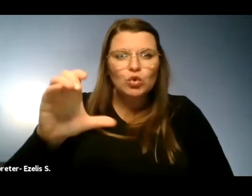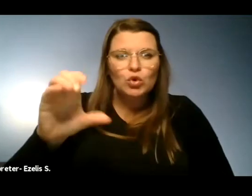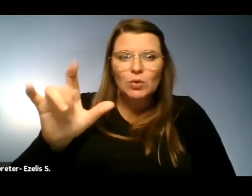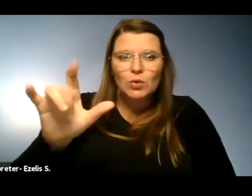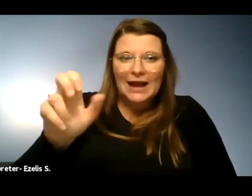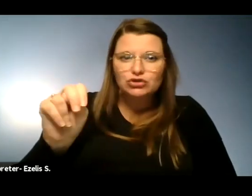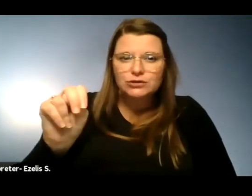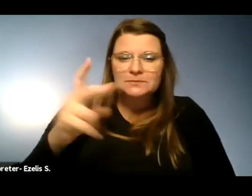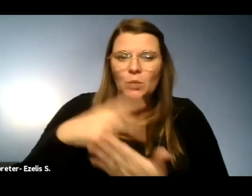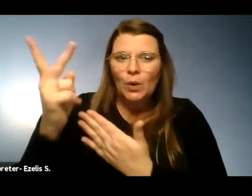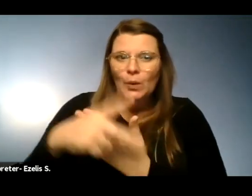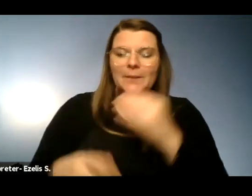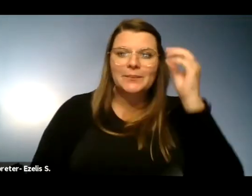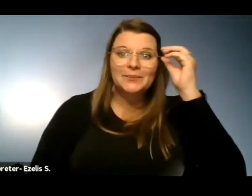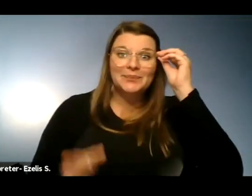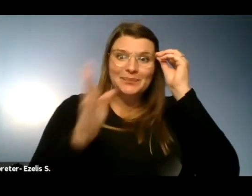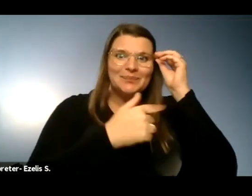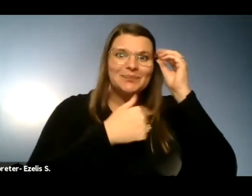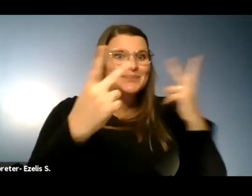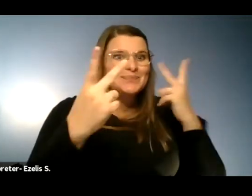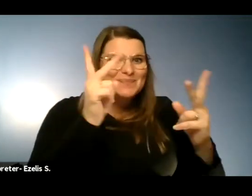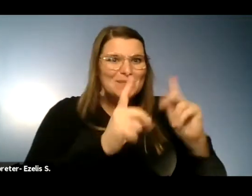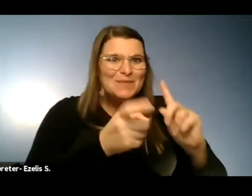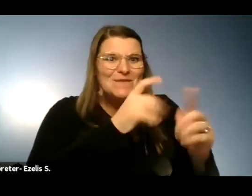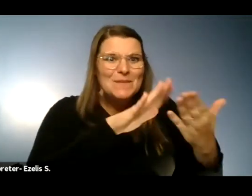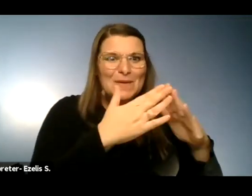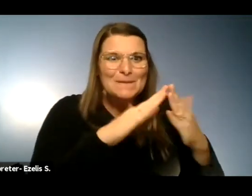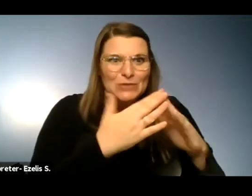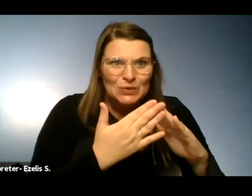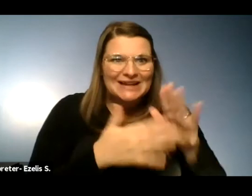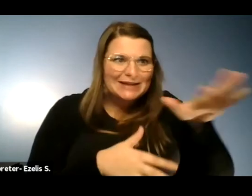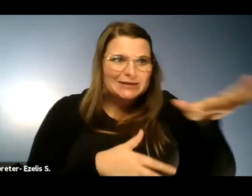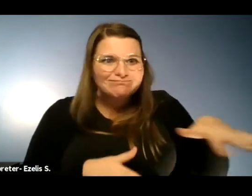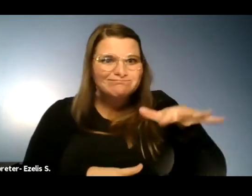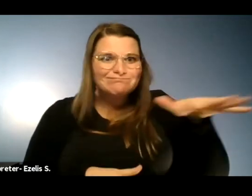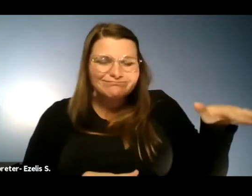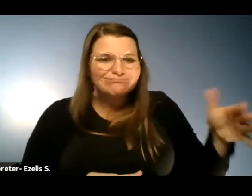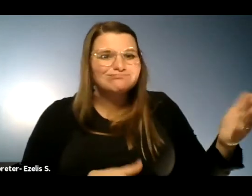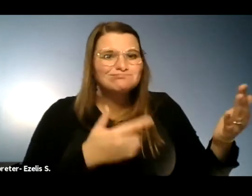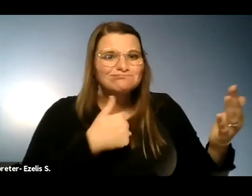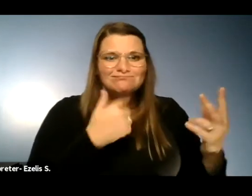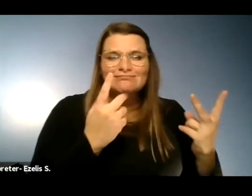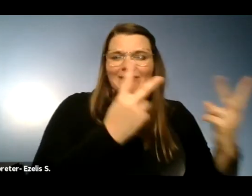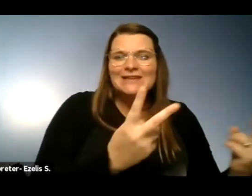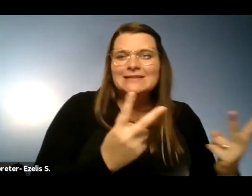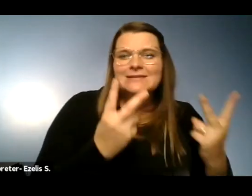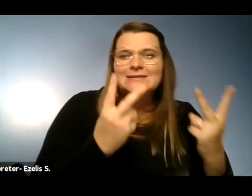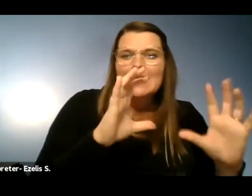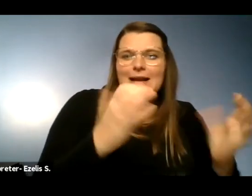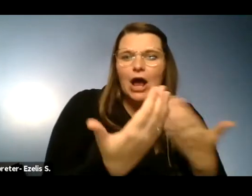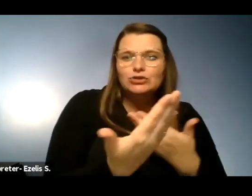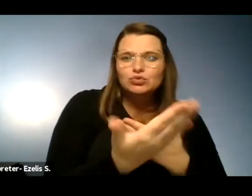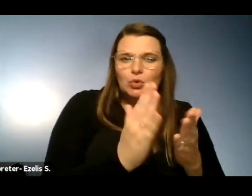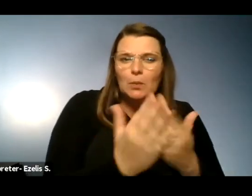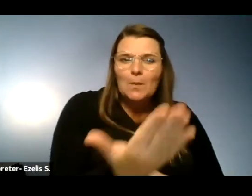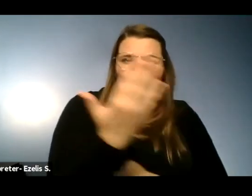And I also saw people from the community, and I would visit classrooms in the morning. So I saw